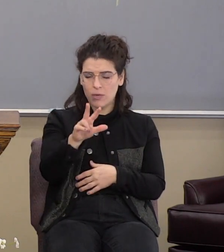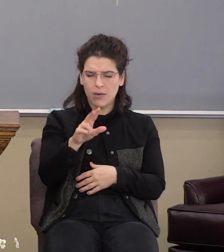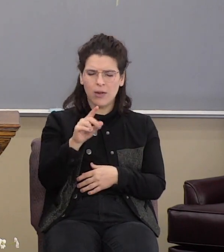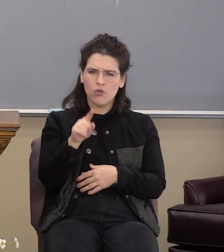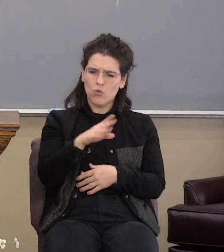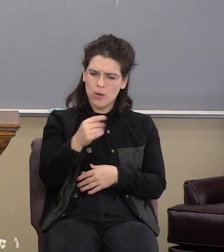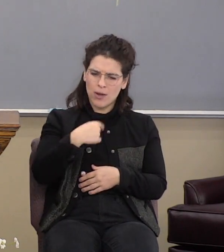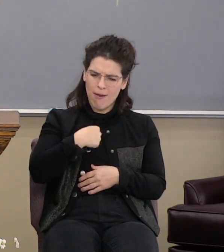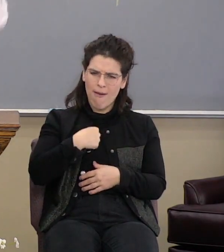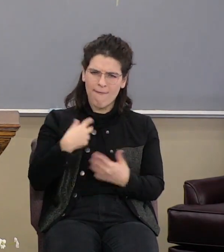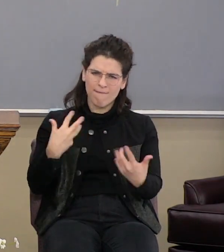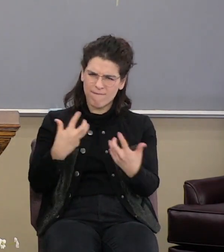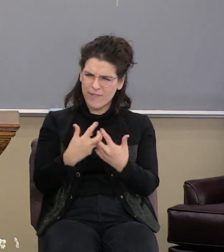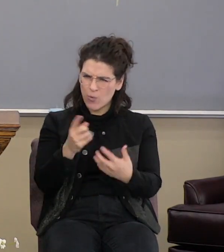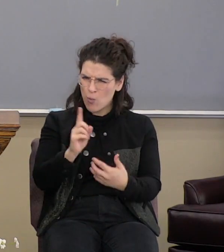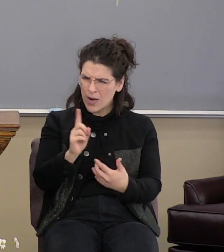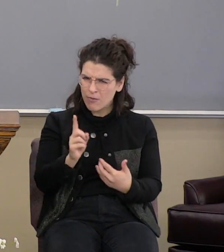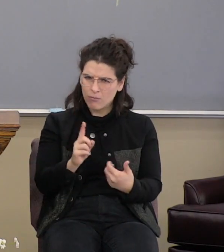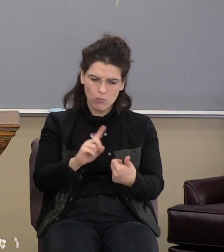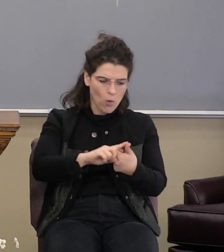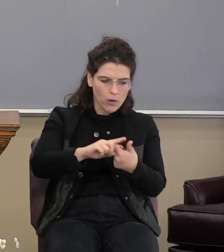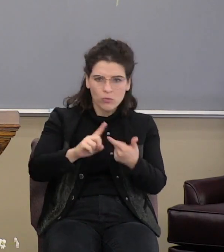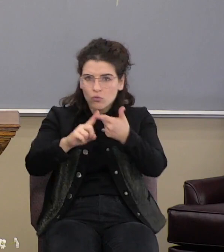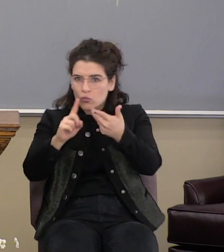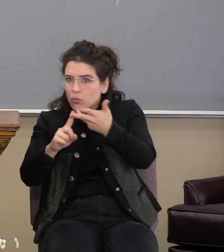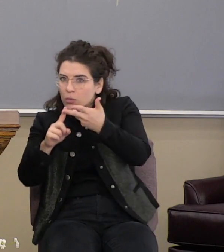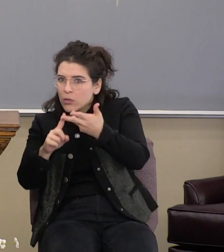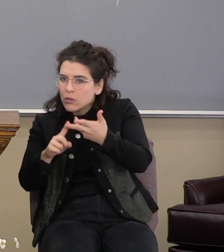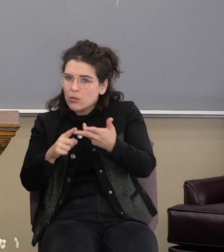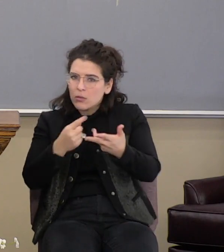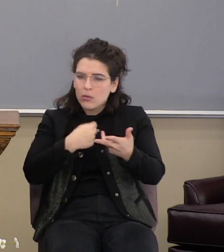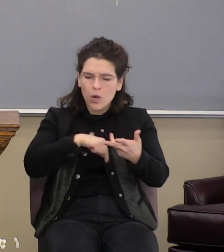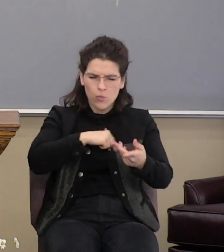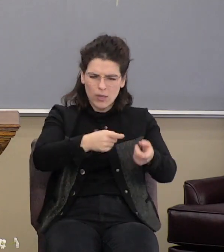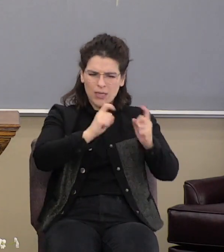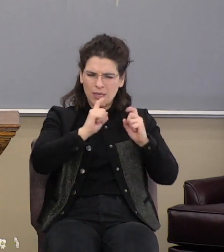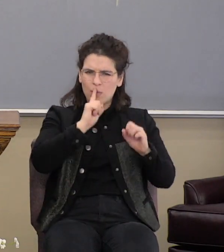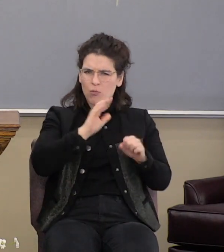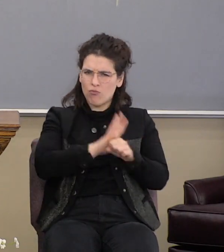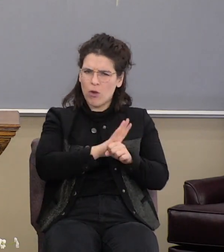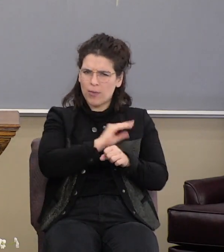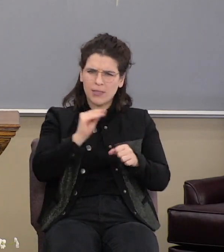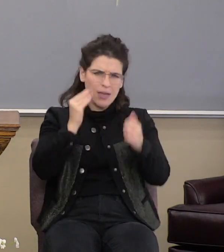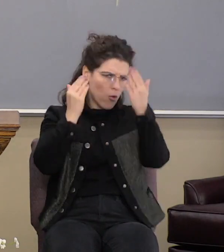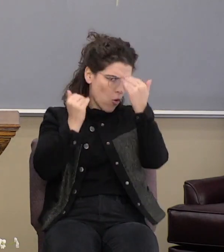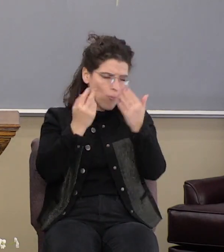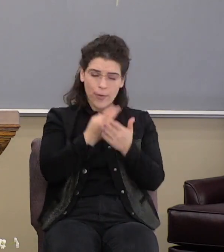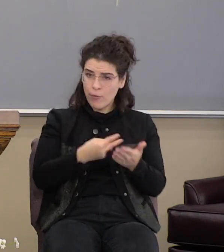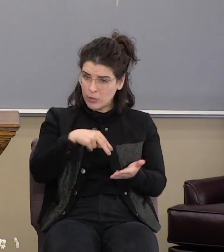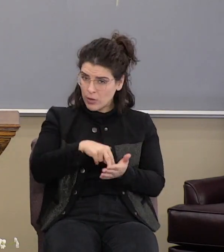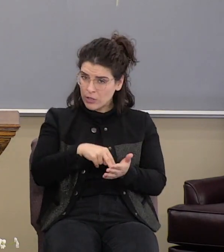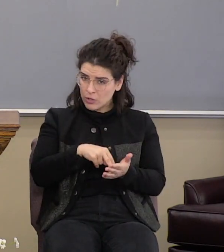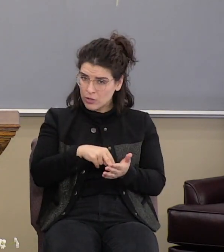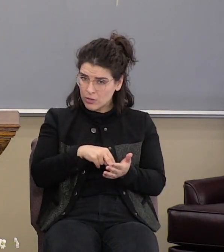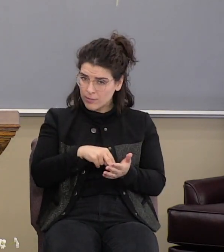Christ, are we given the promise and hope of resurrection? The answer is yes.